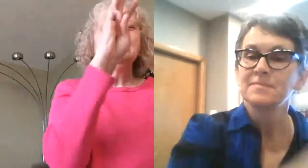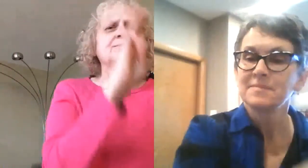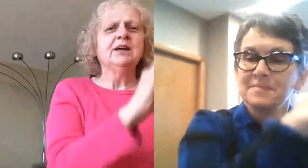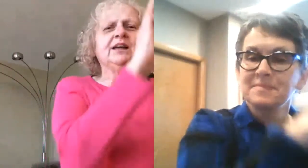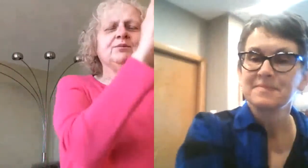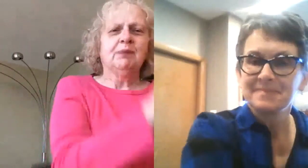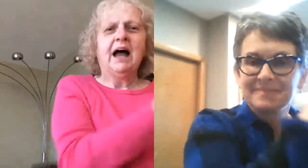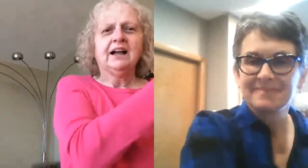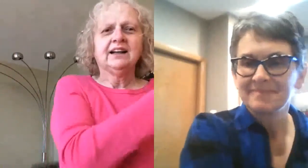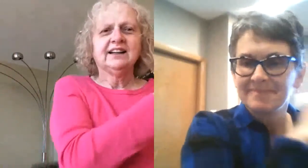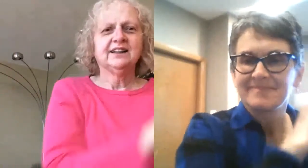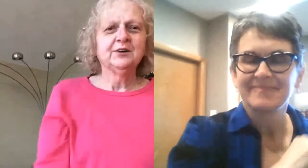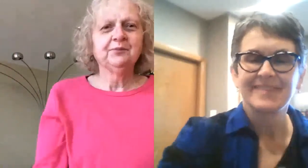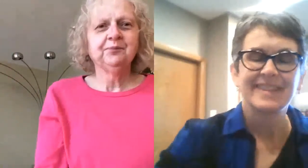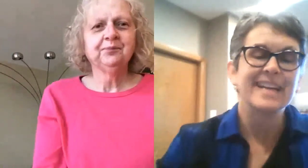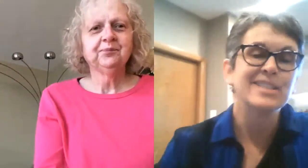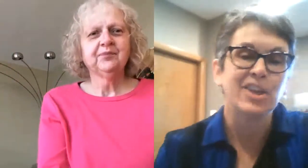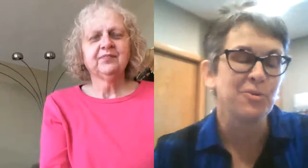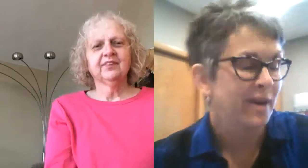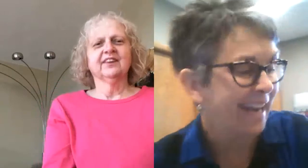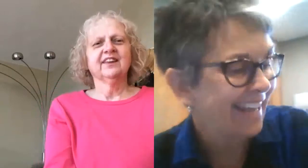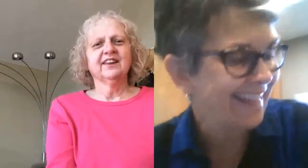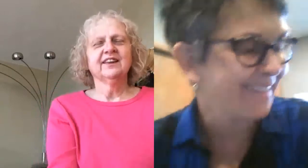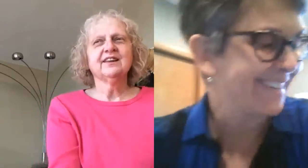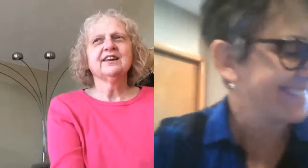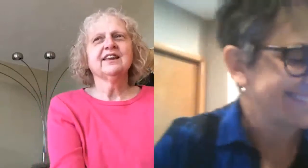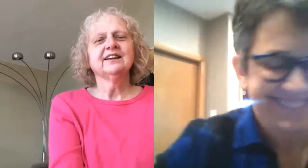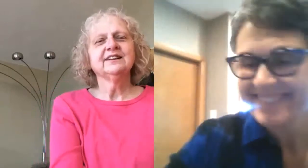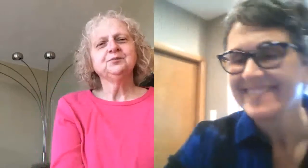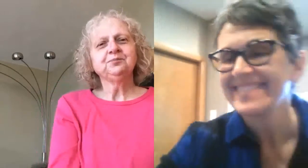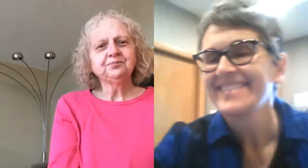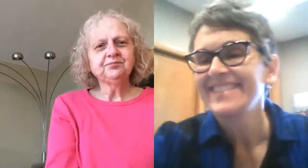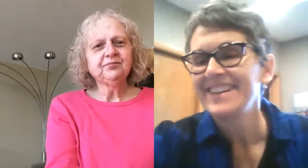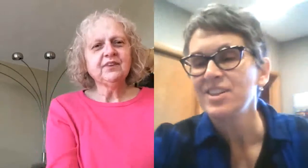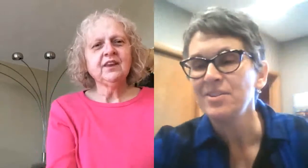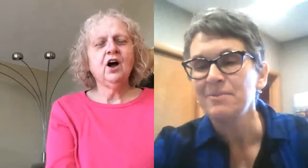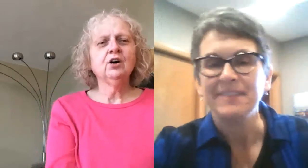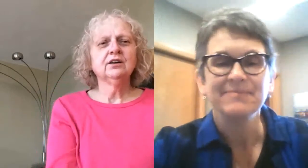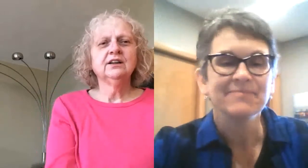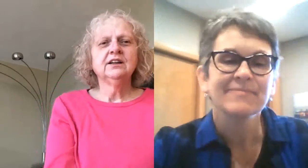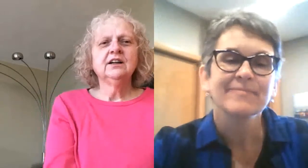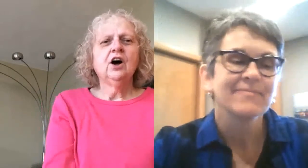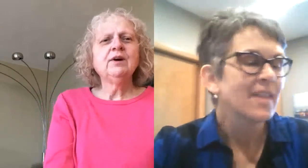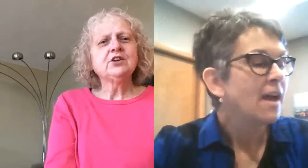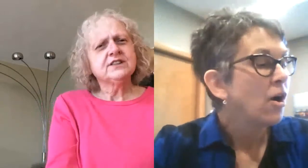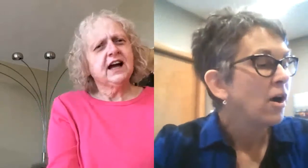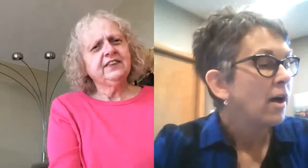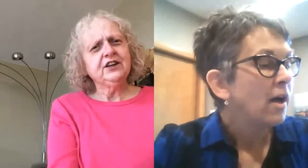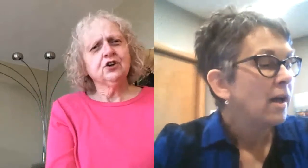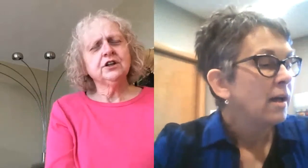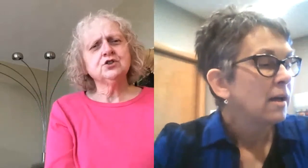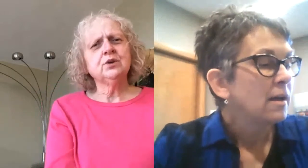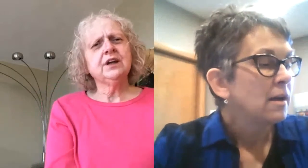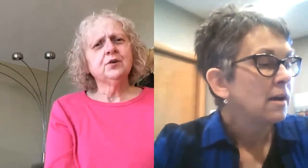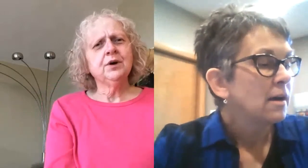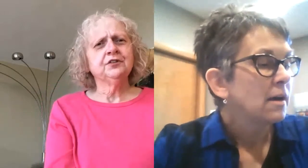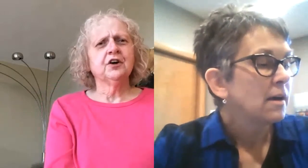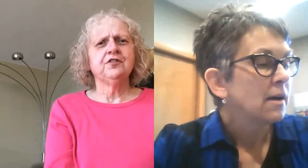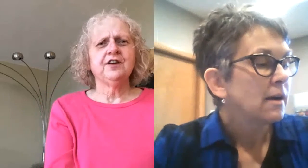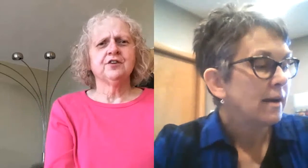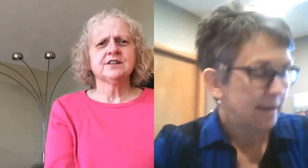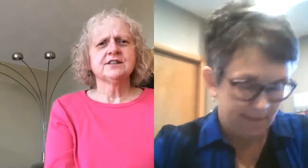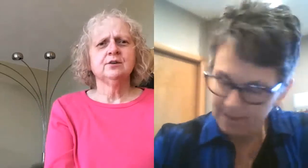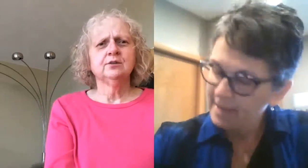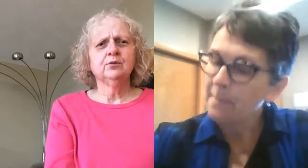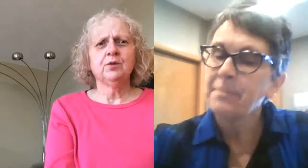came swimming back. That's a cute one. I like that one. That's a good one. All right, Darcie, I think you're going to do another one